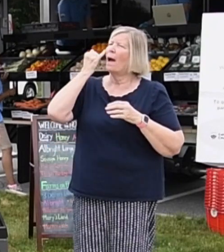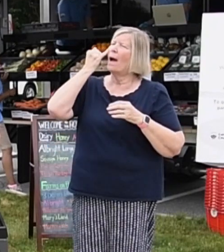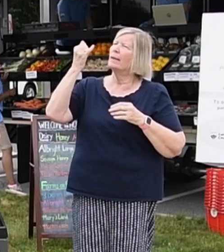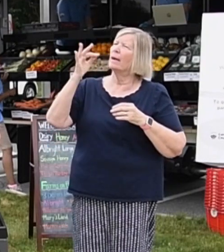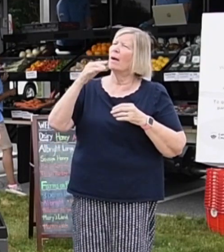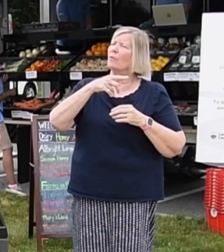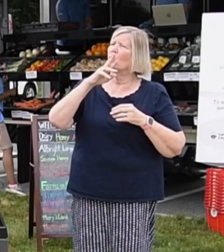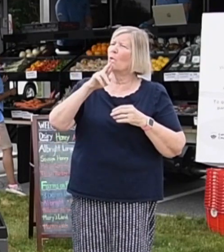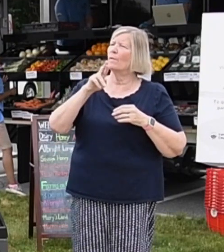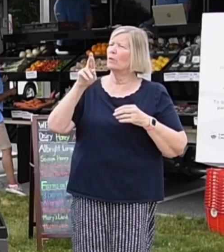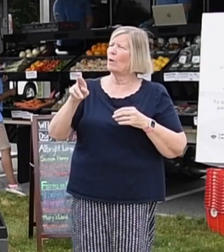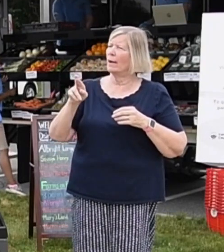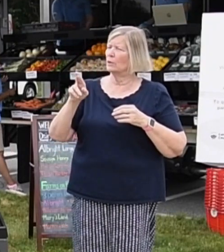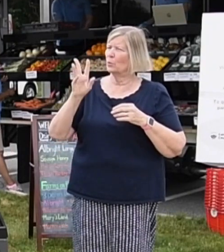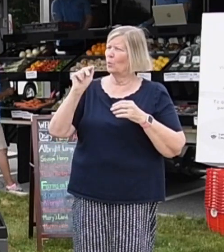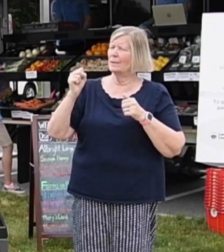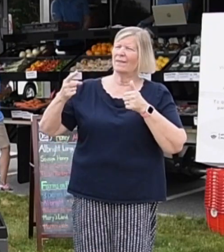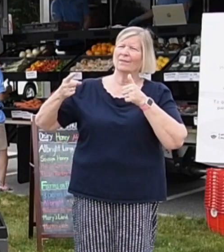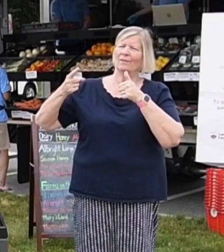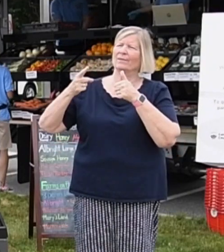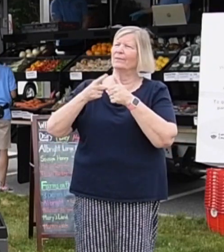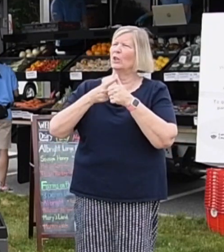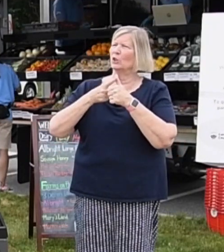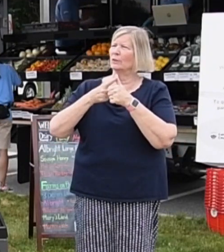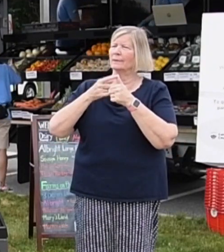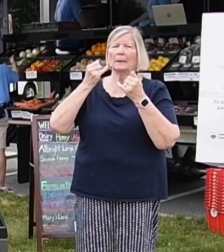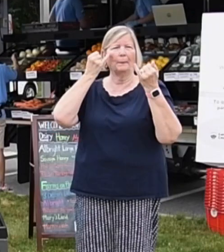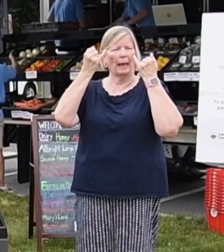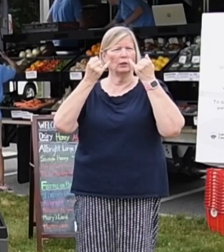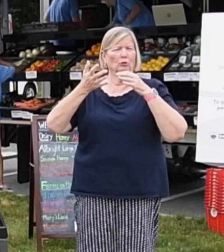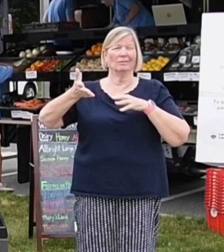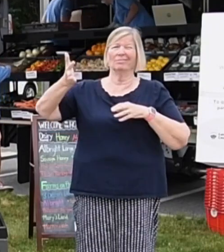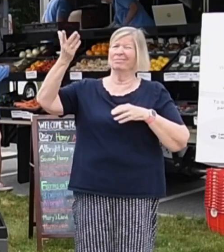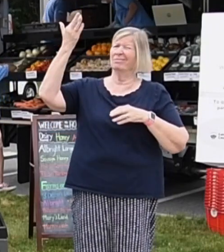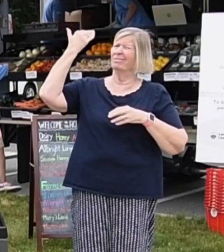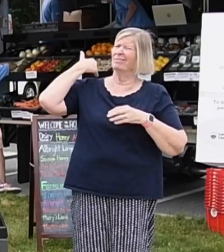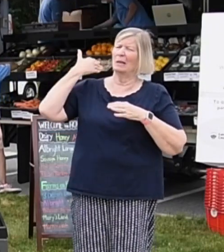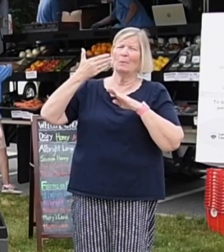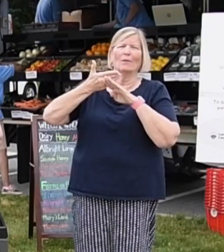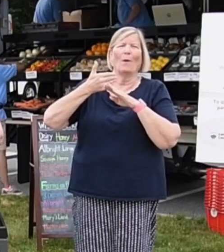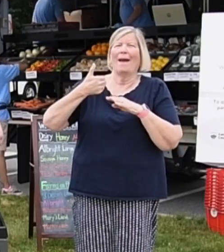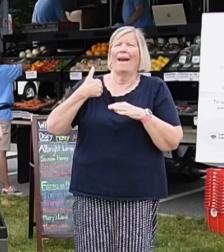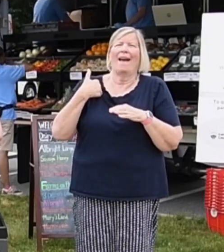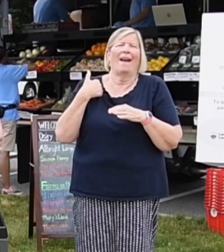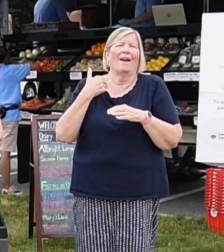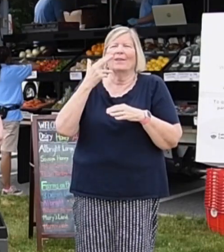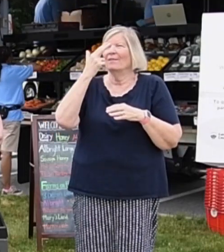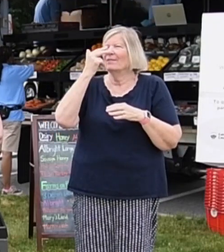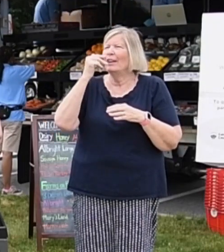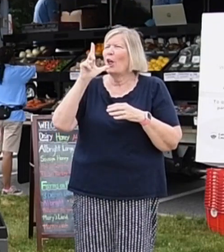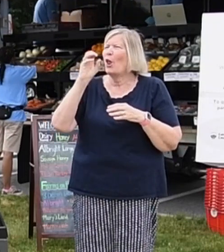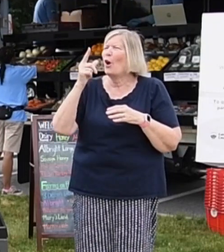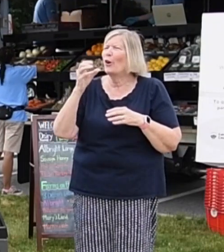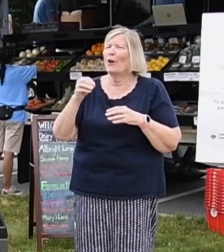Radish was first imagined, before it had a catchy name or a whimsical logo,